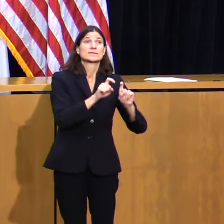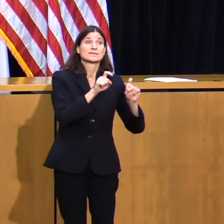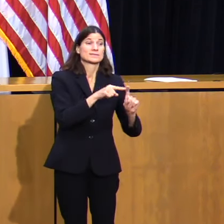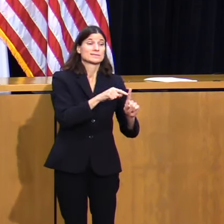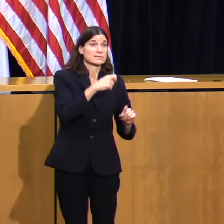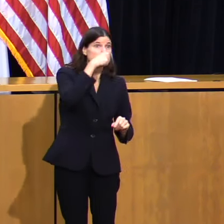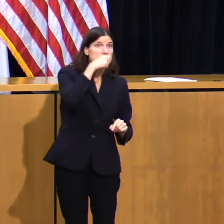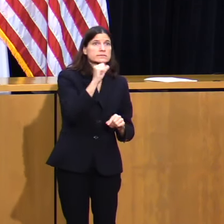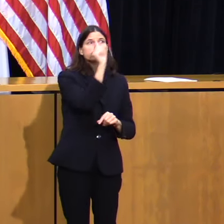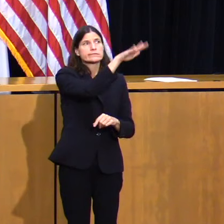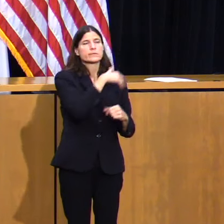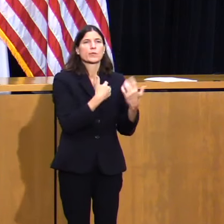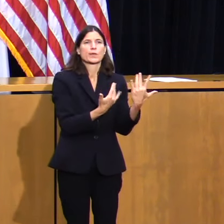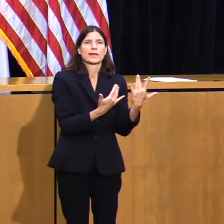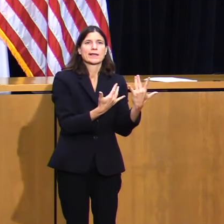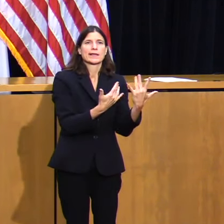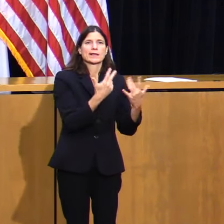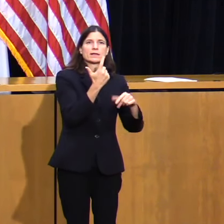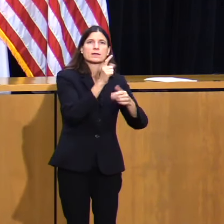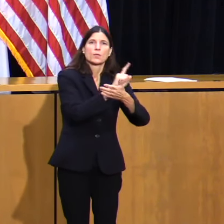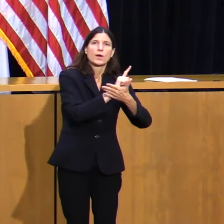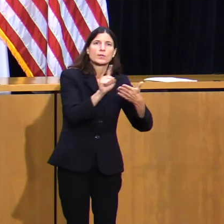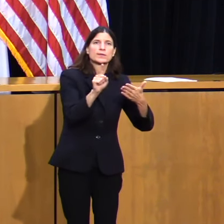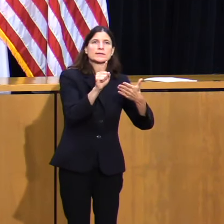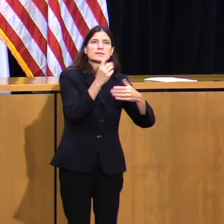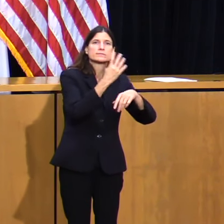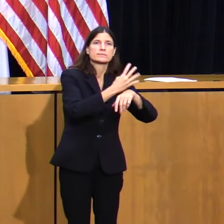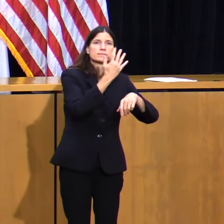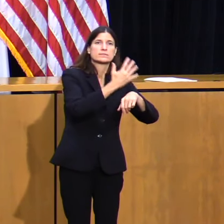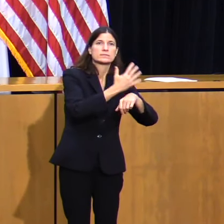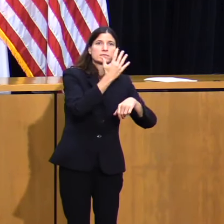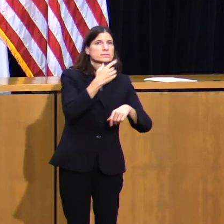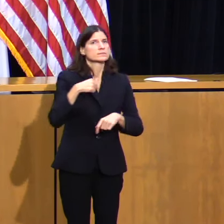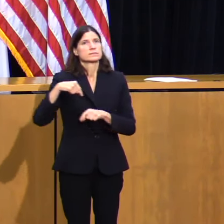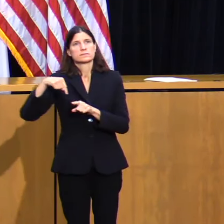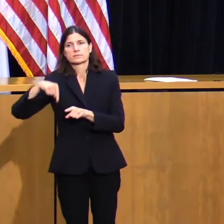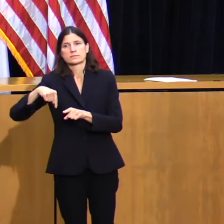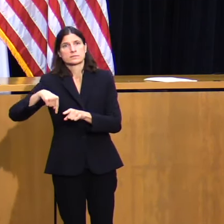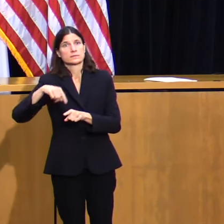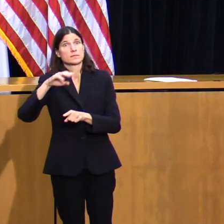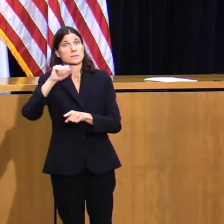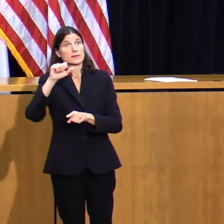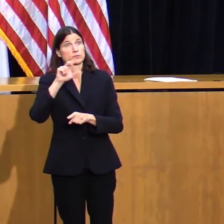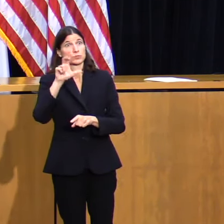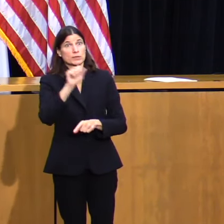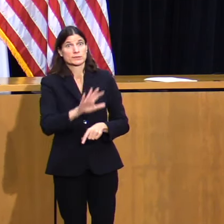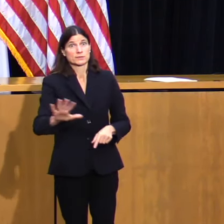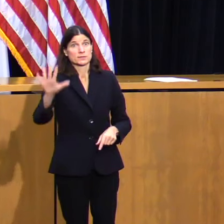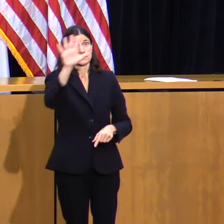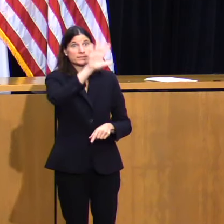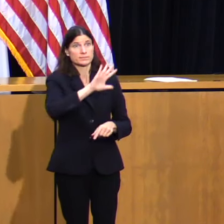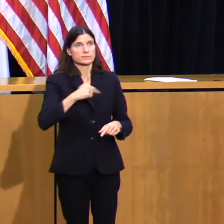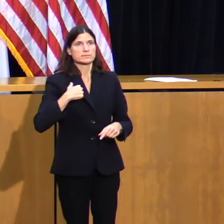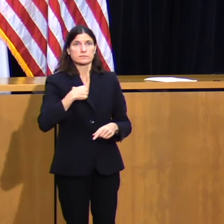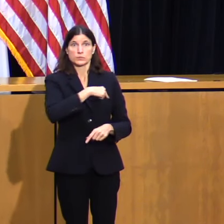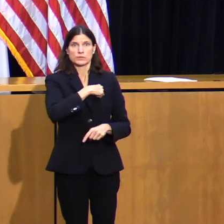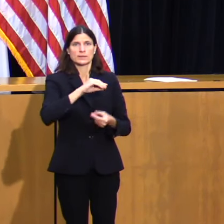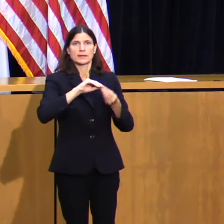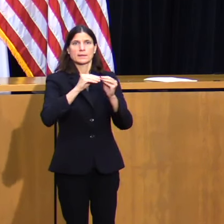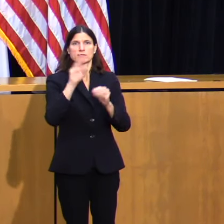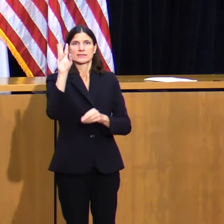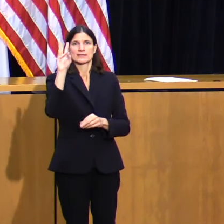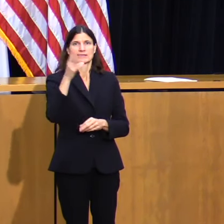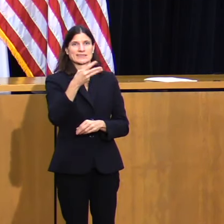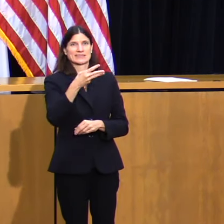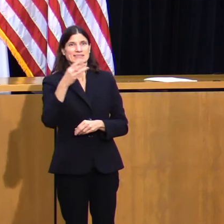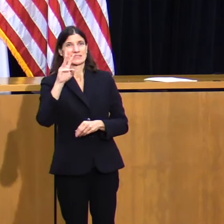in the nation. Massachusetts is 6th in total tests per capita. Our 7-day average of total molecular tests per